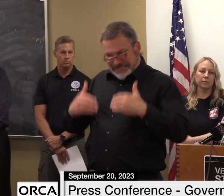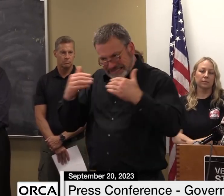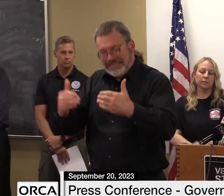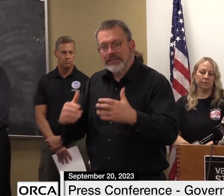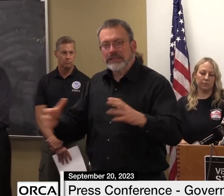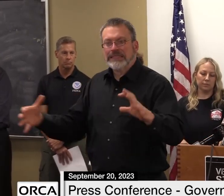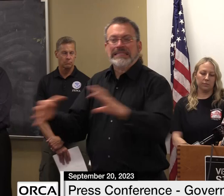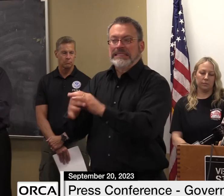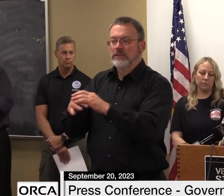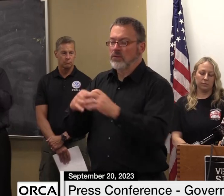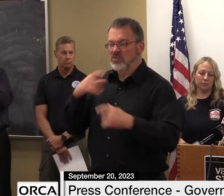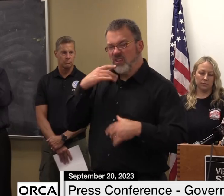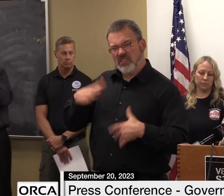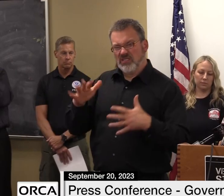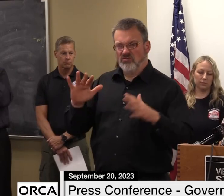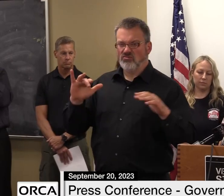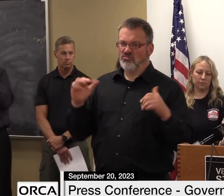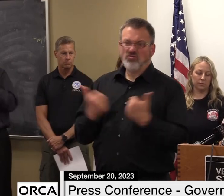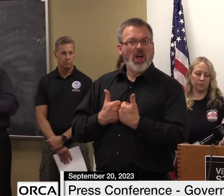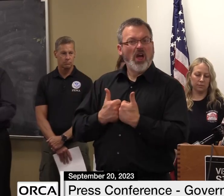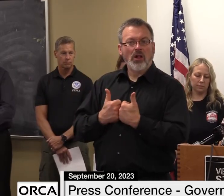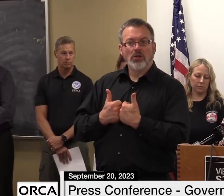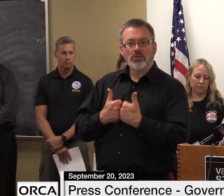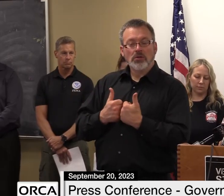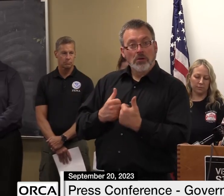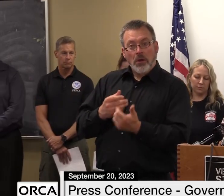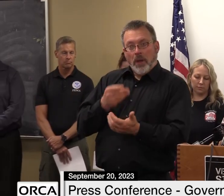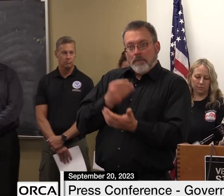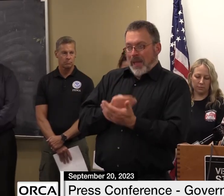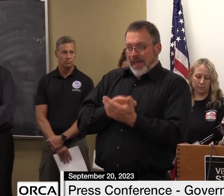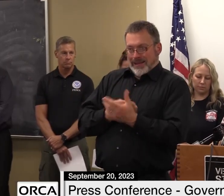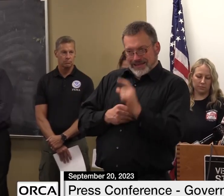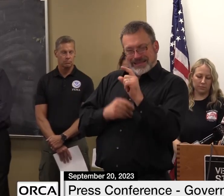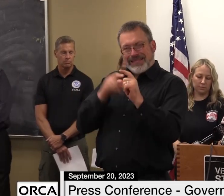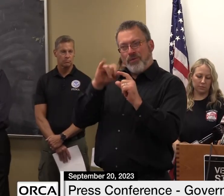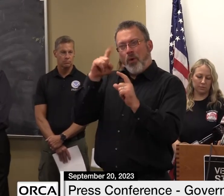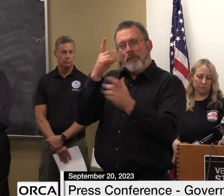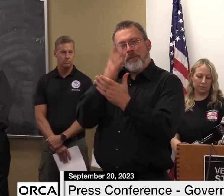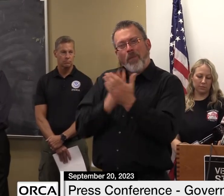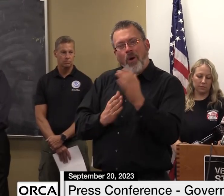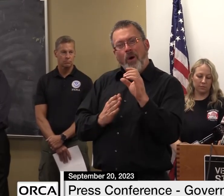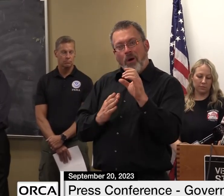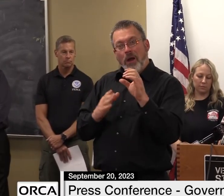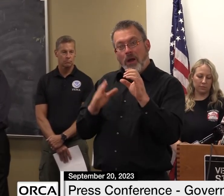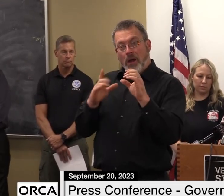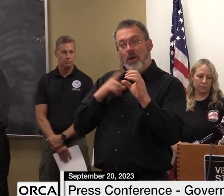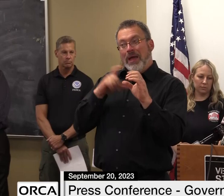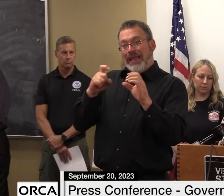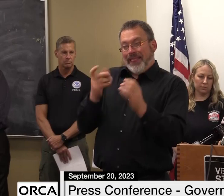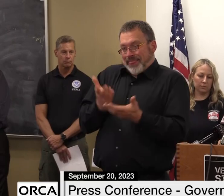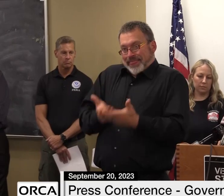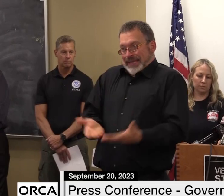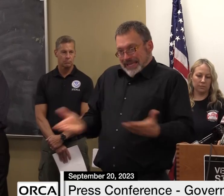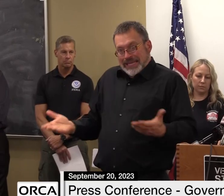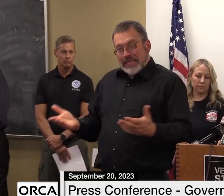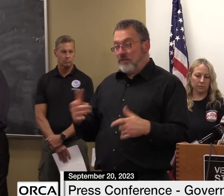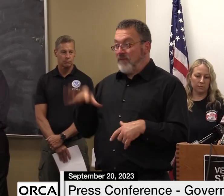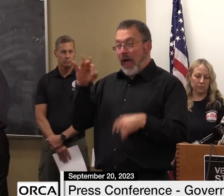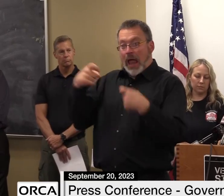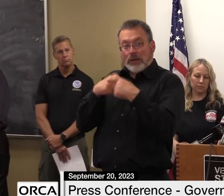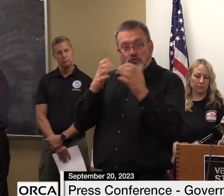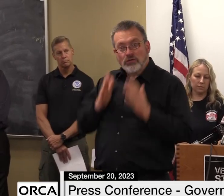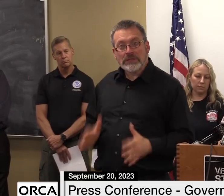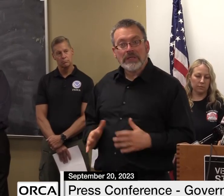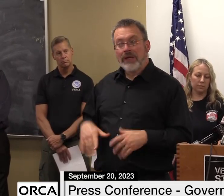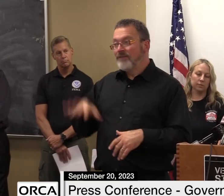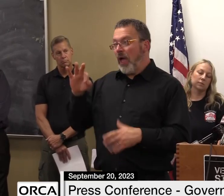challenge. It's not just the financial end. It is actually finding the tradespeople to do the work. And if there's